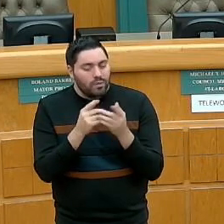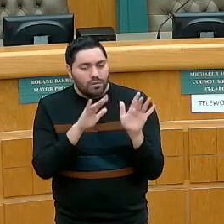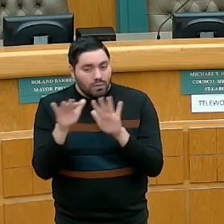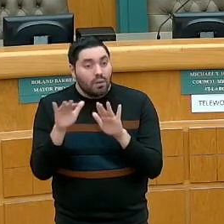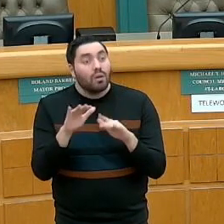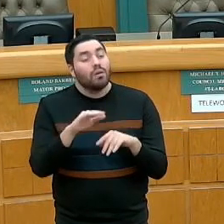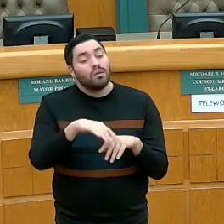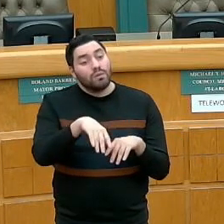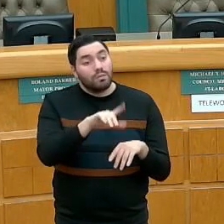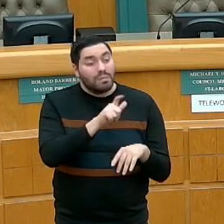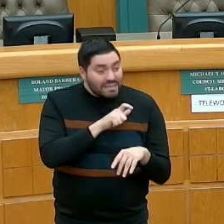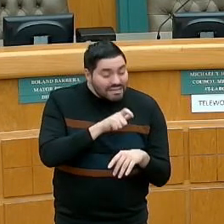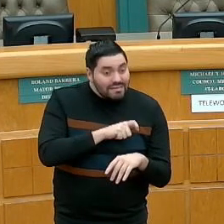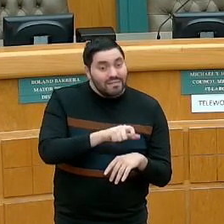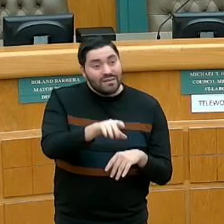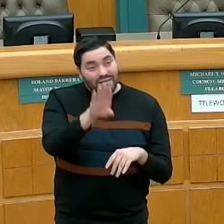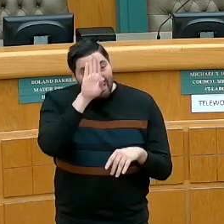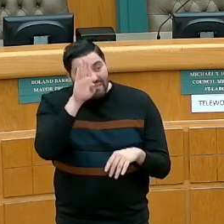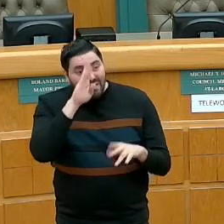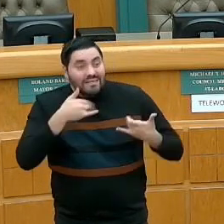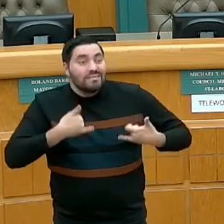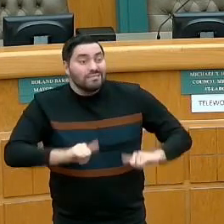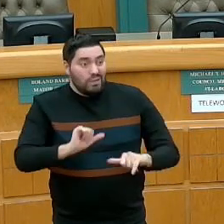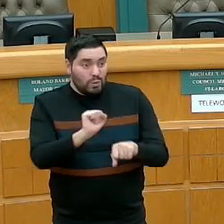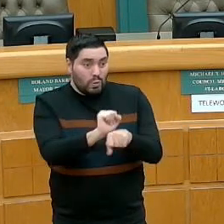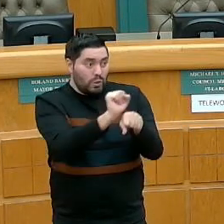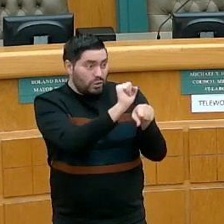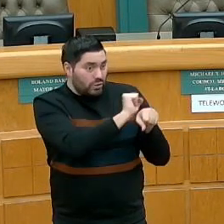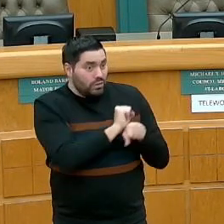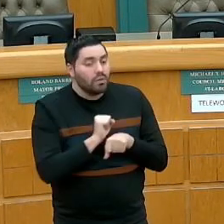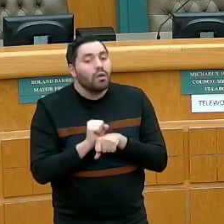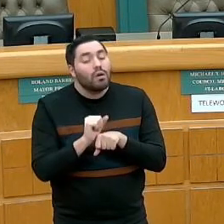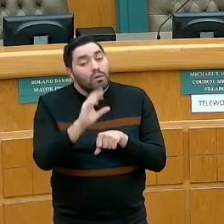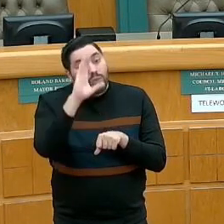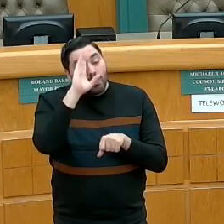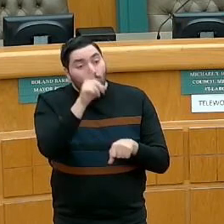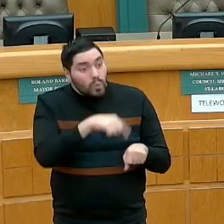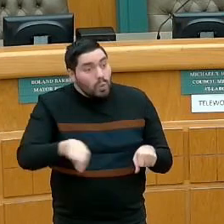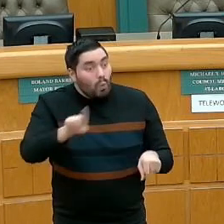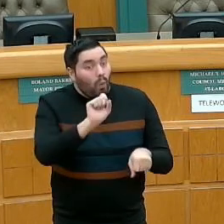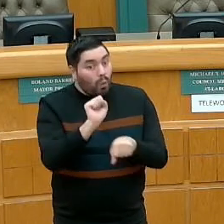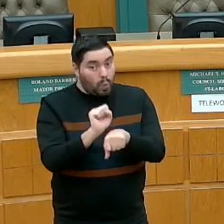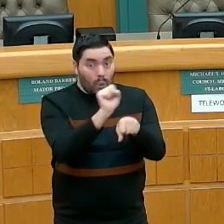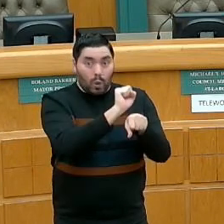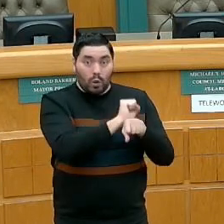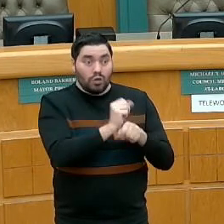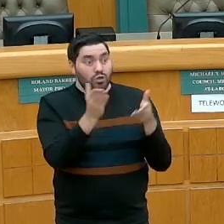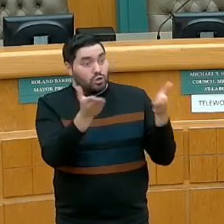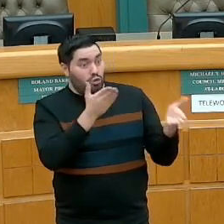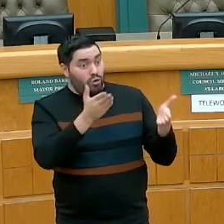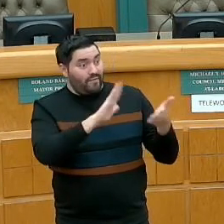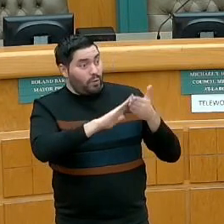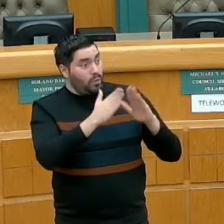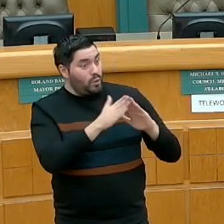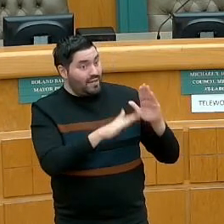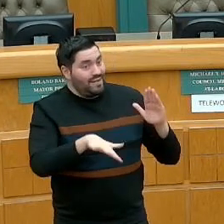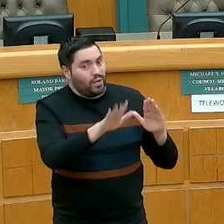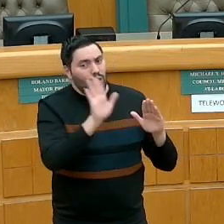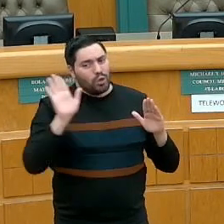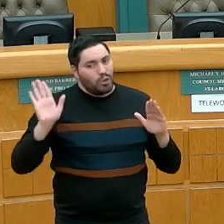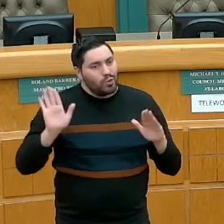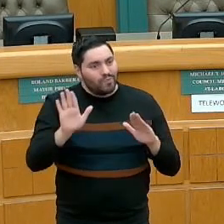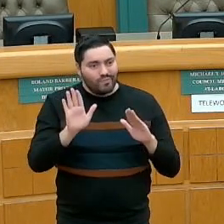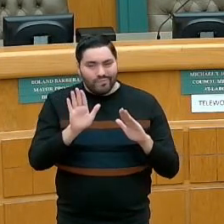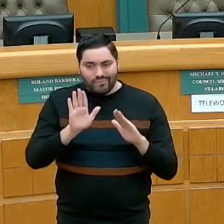frontline police and firefighters are still constantly on the job, and we know that by working to serve the community, you're